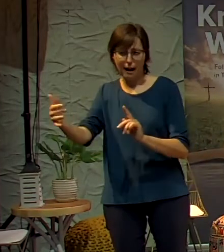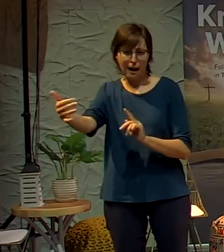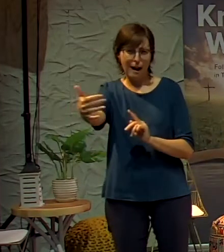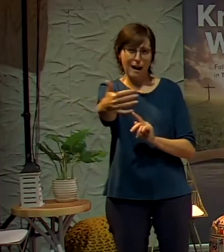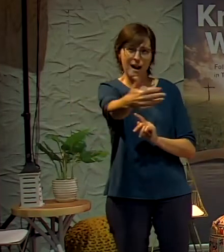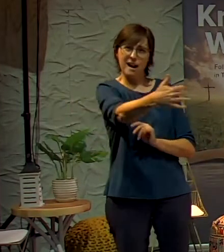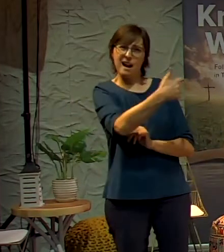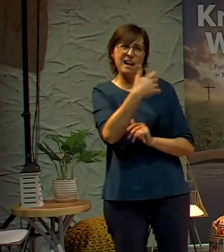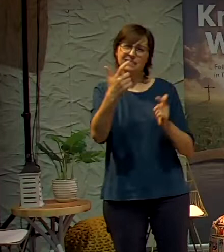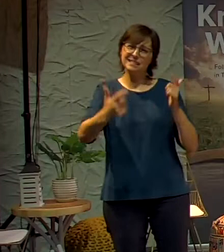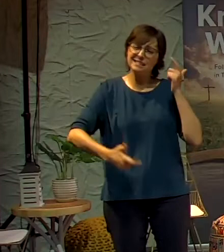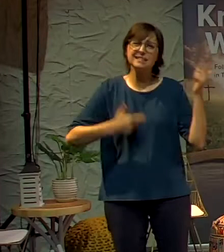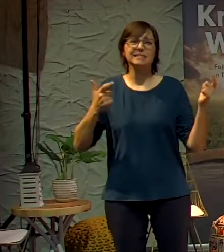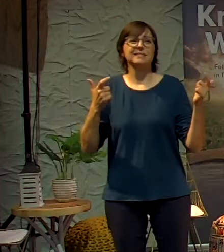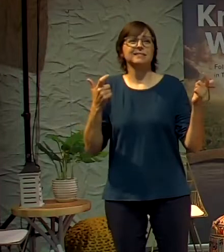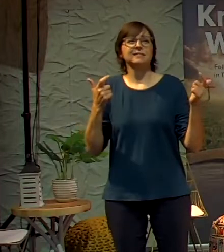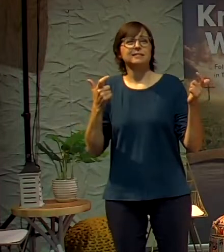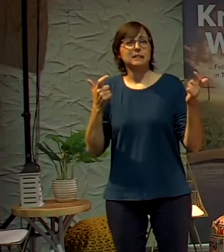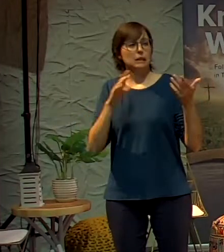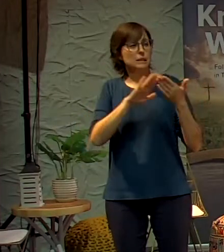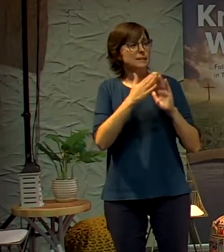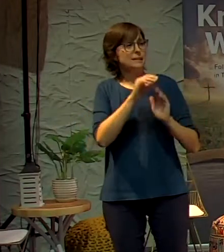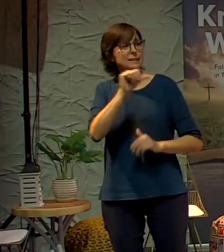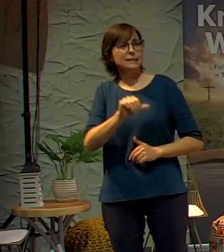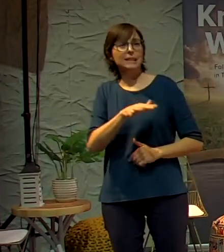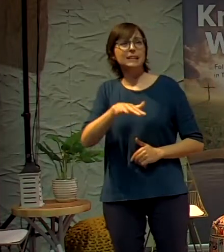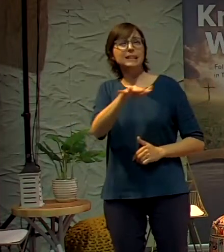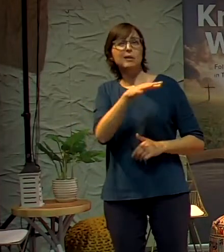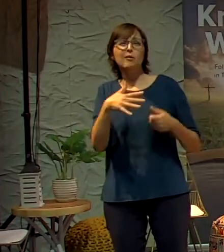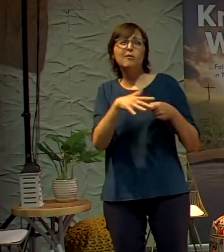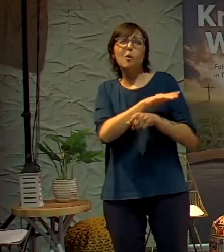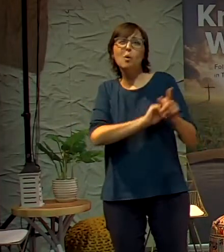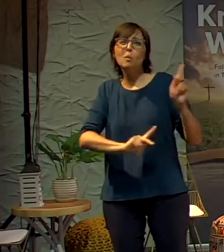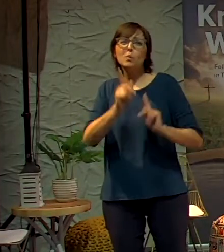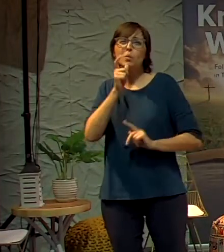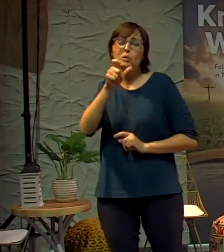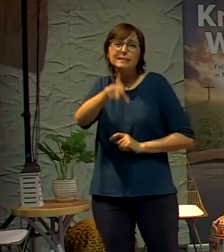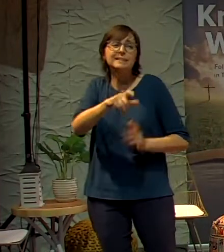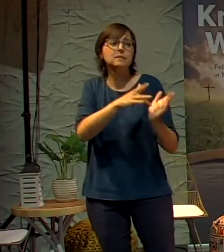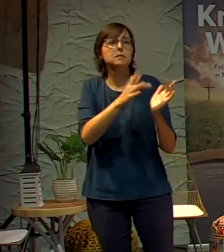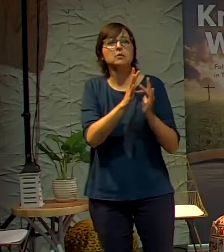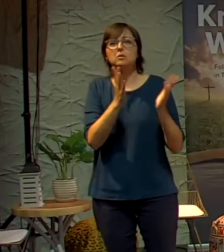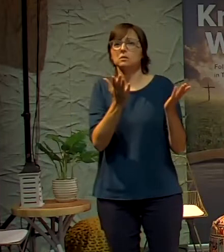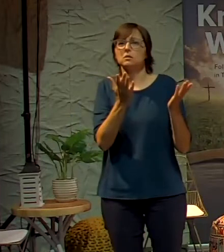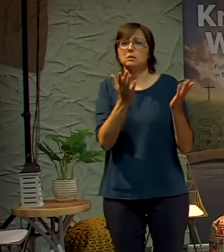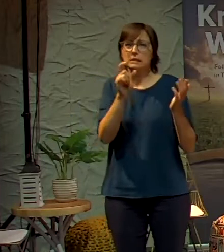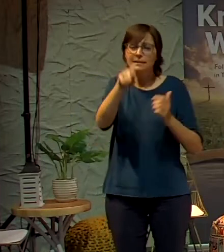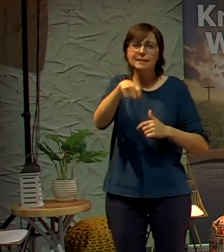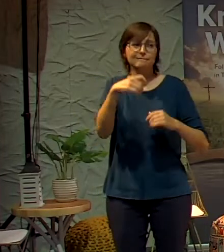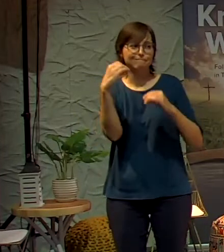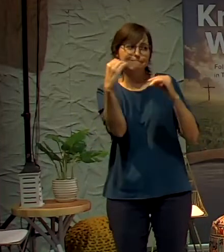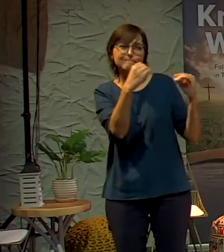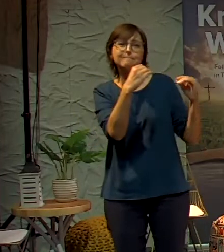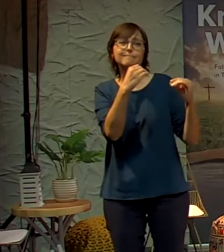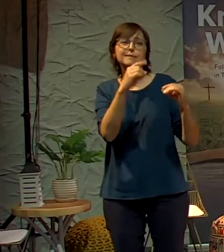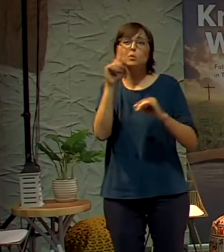The harvest is huge. The city is full of people who need Jesus. And the question for me, and the question for you,